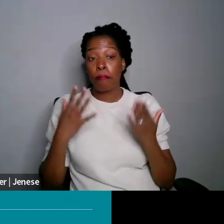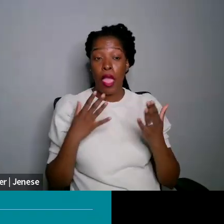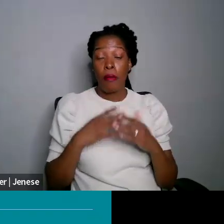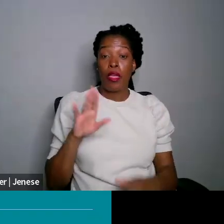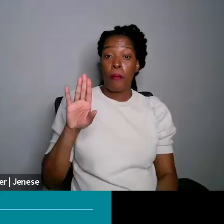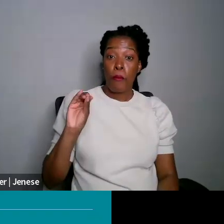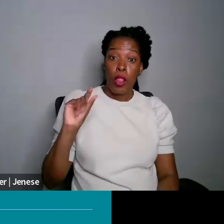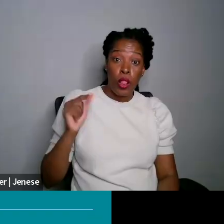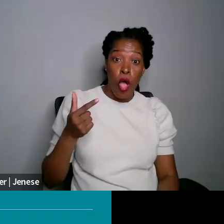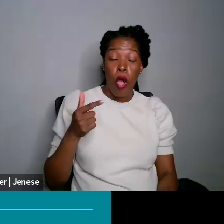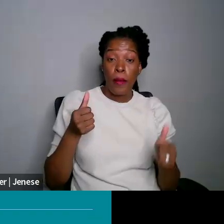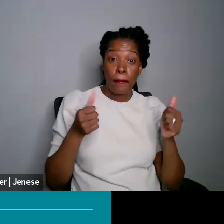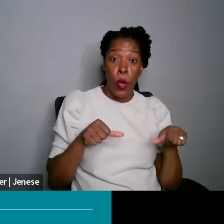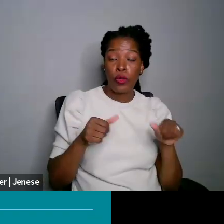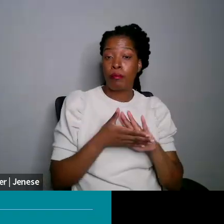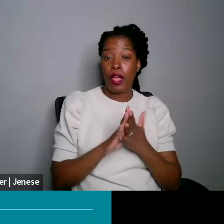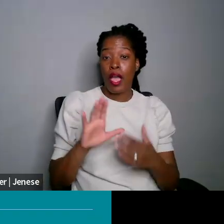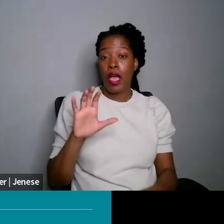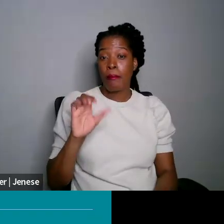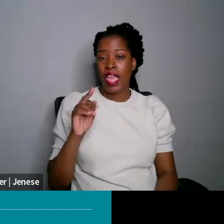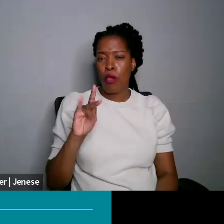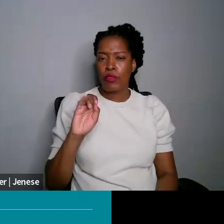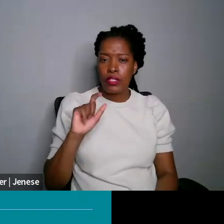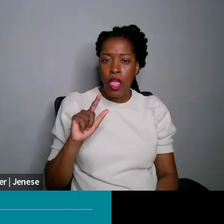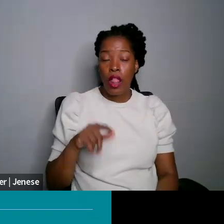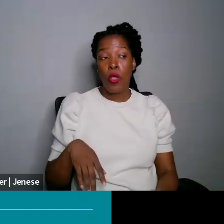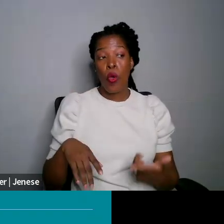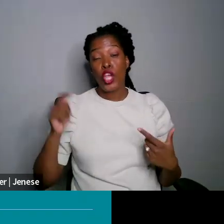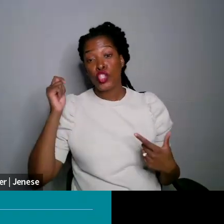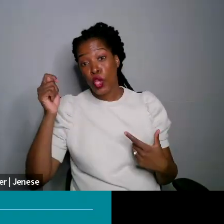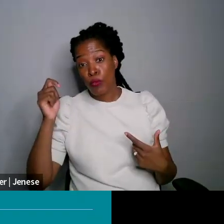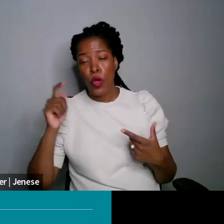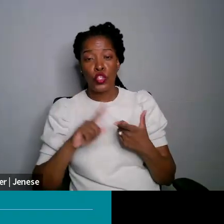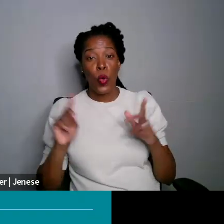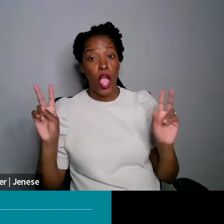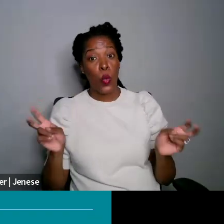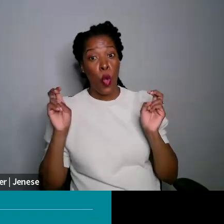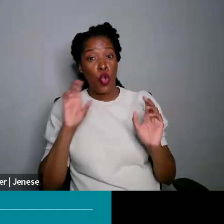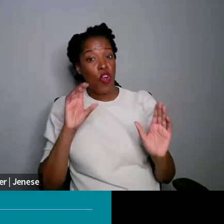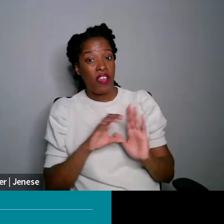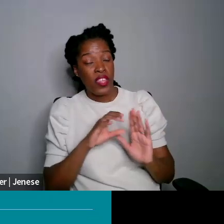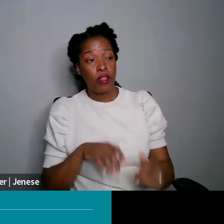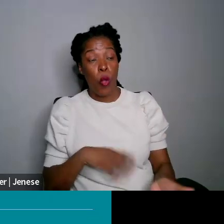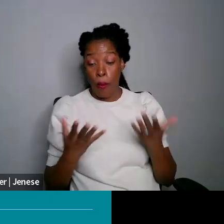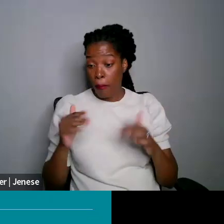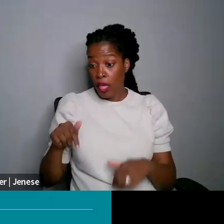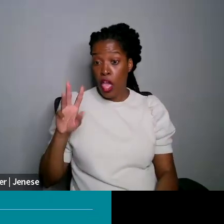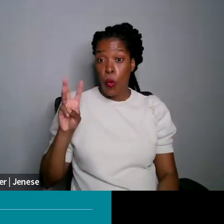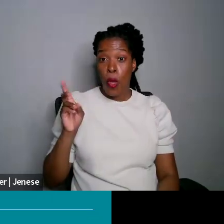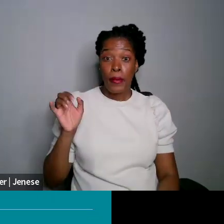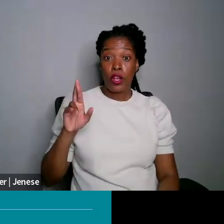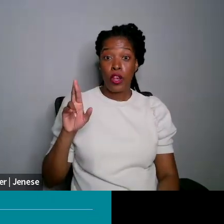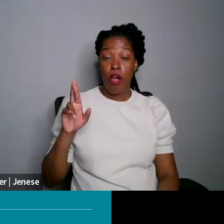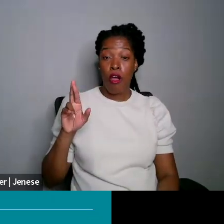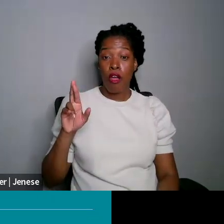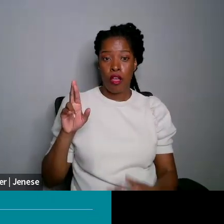testimonial into that kind of quote graphic or a webinar clip, even such as this, into a short video. So look for